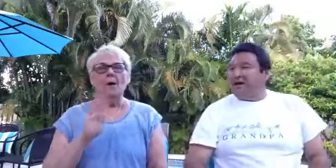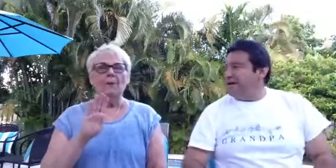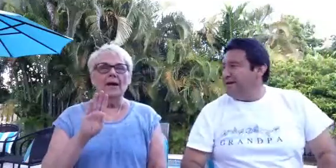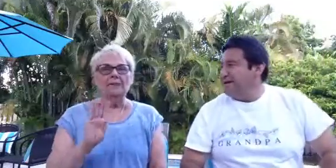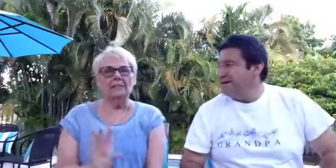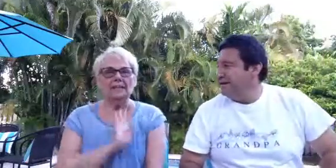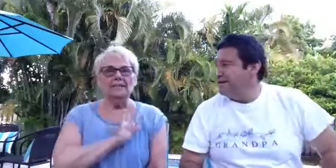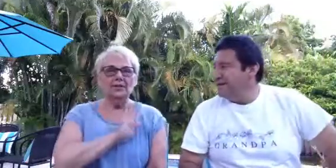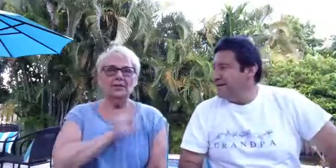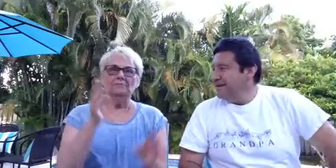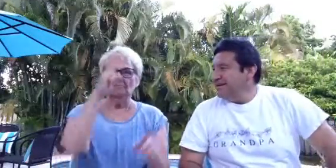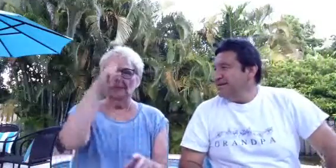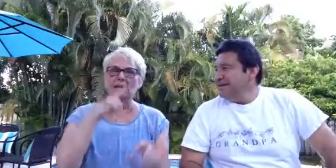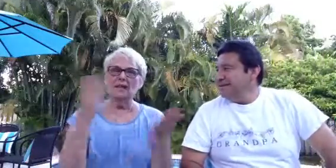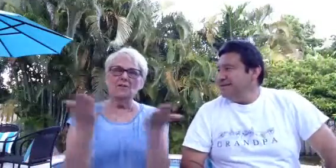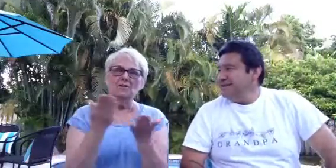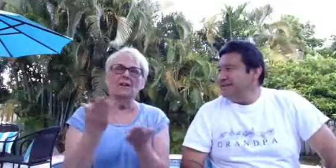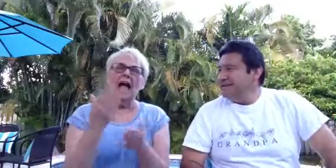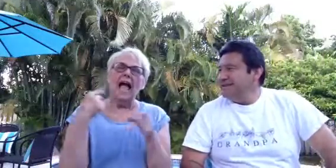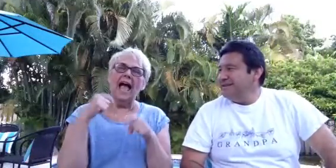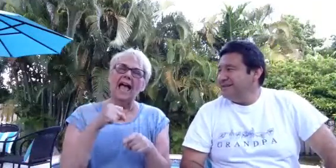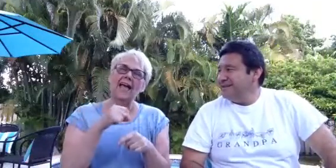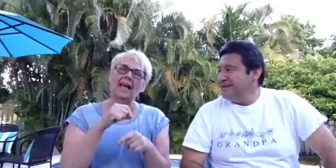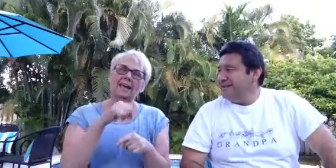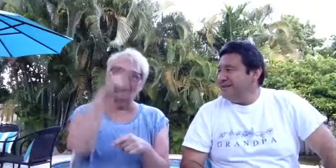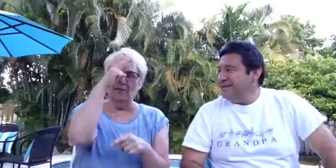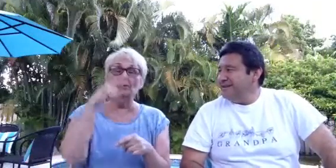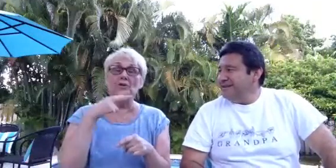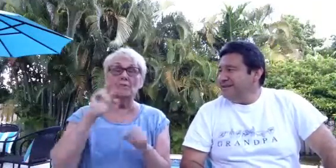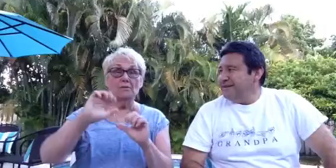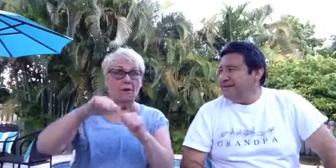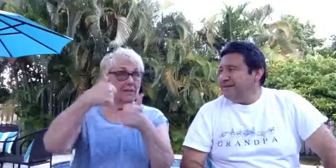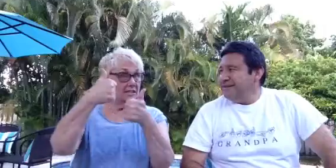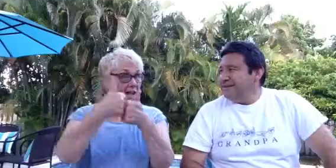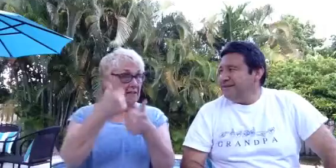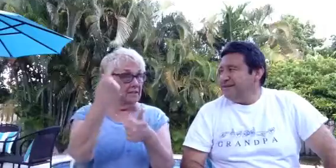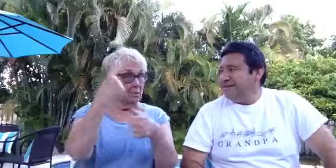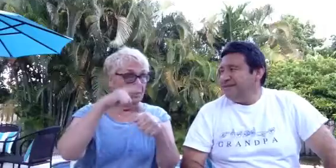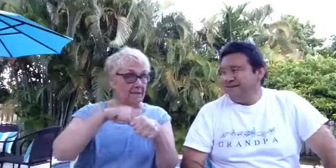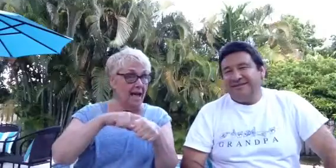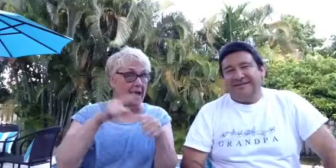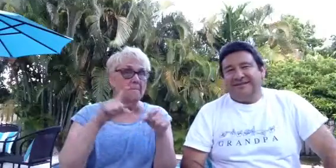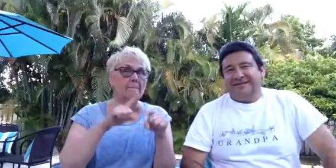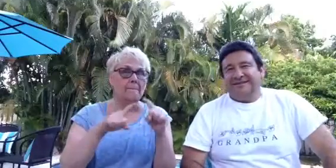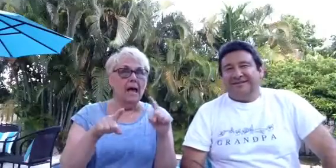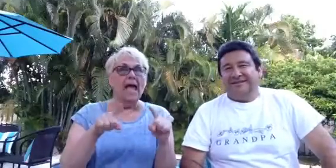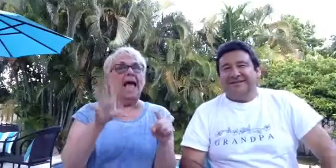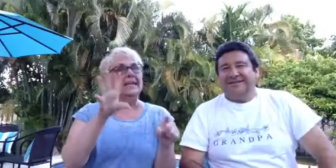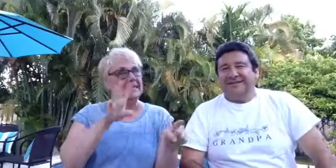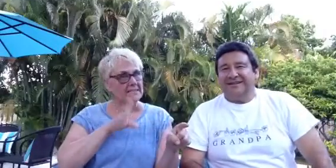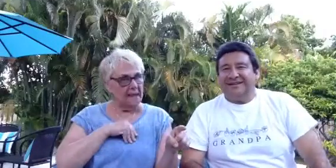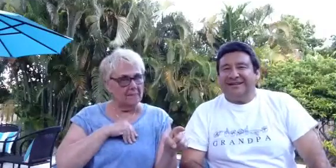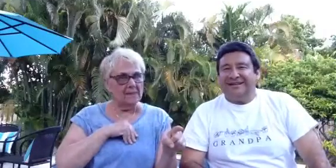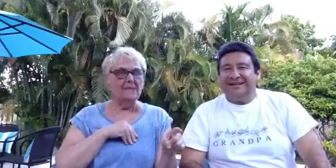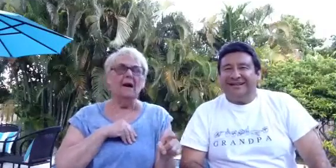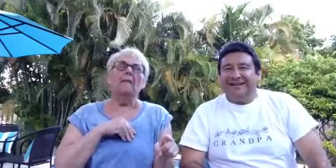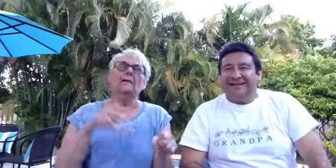Barbara and Victor here, and Victor was already challenged one time, and he accepted, but